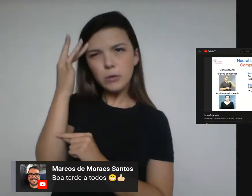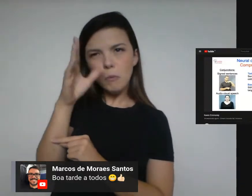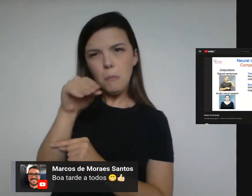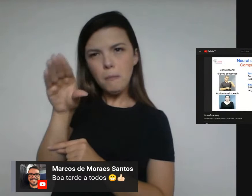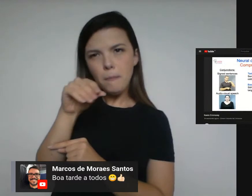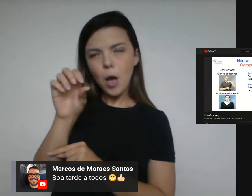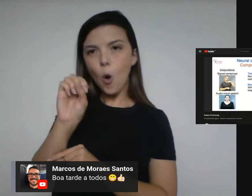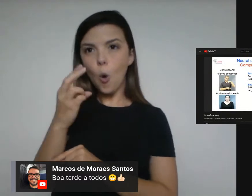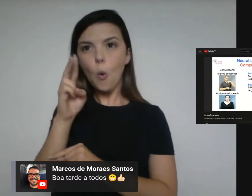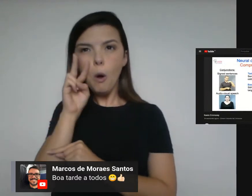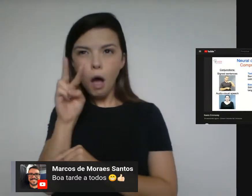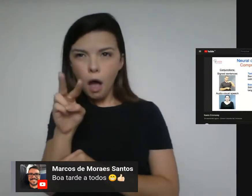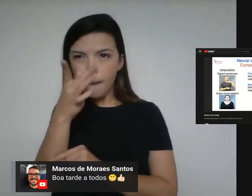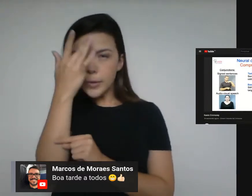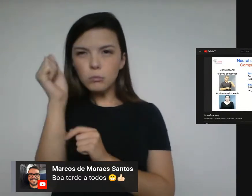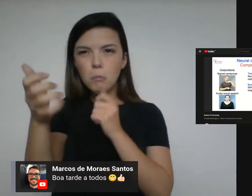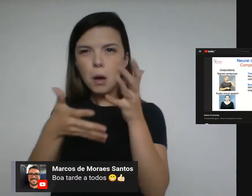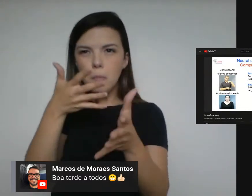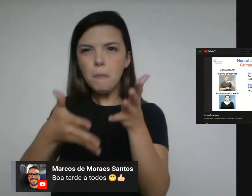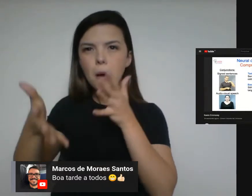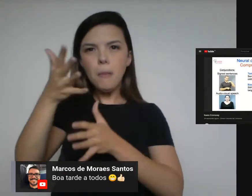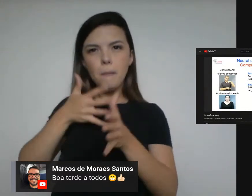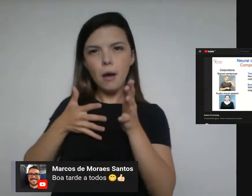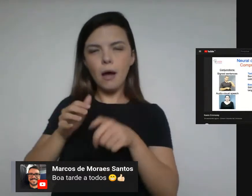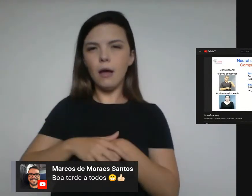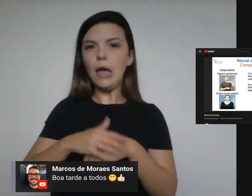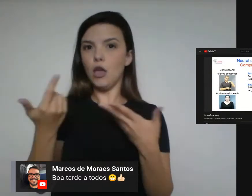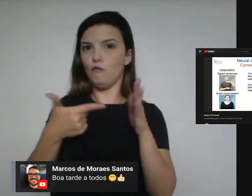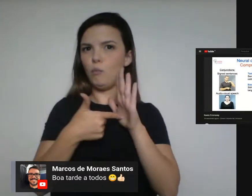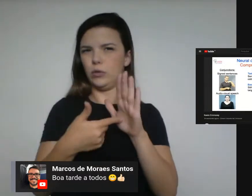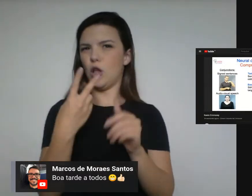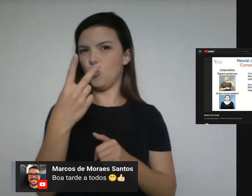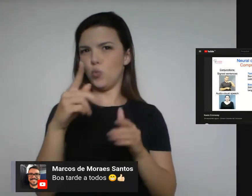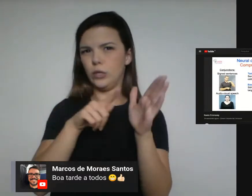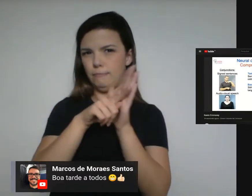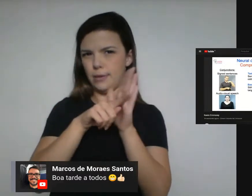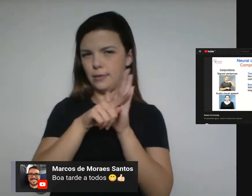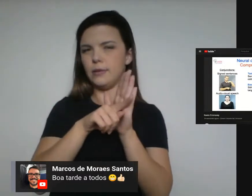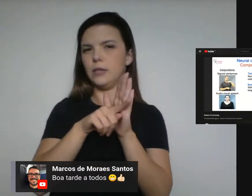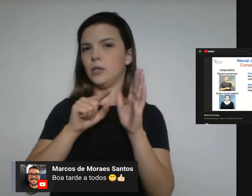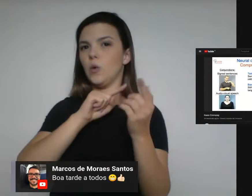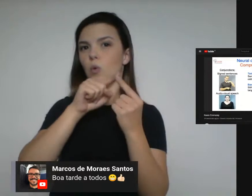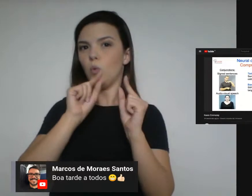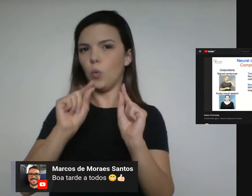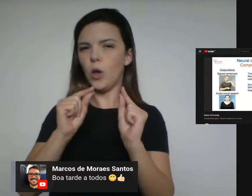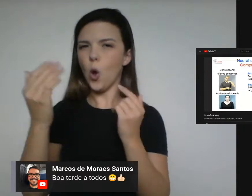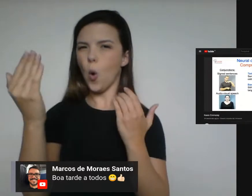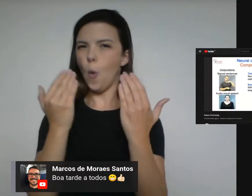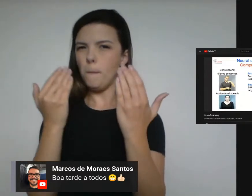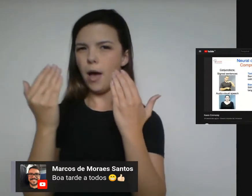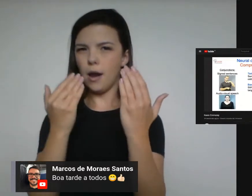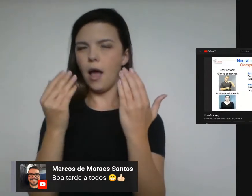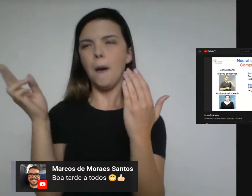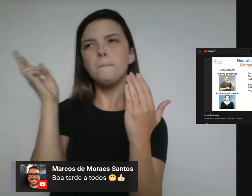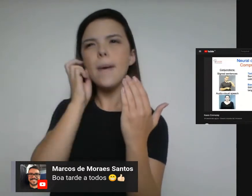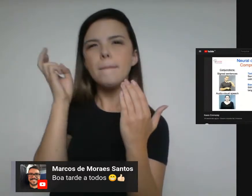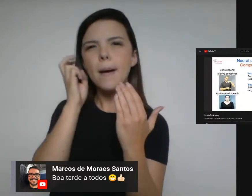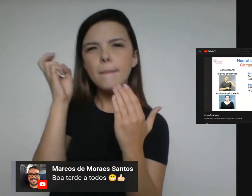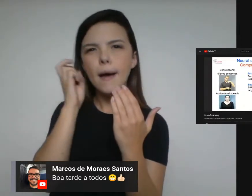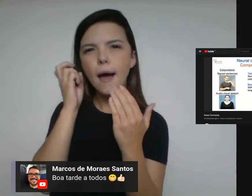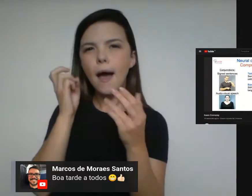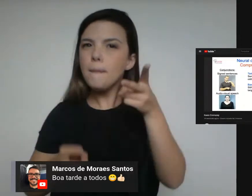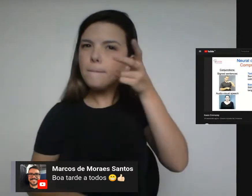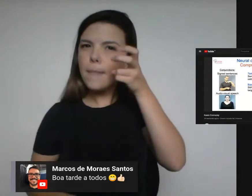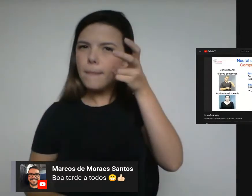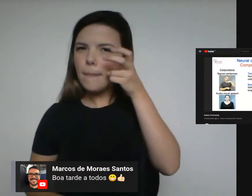sign. And the two studies that I'm going to tell you about use this technique, comparing audiovisual speech